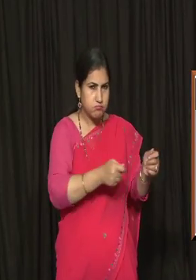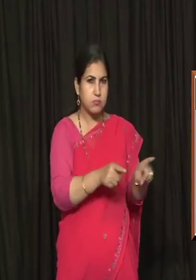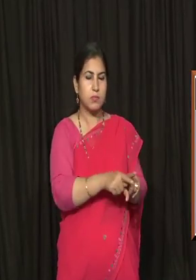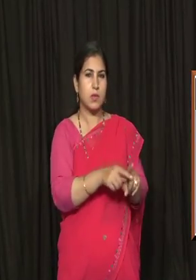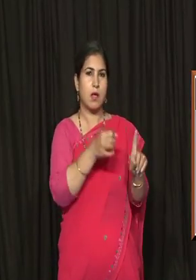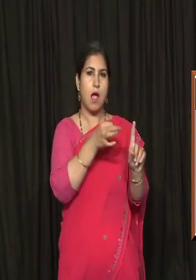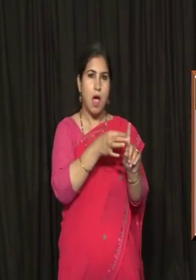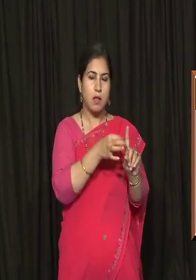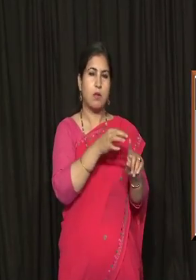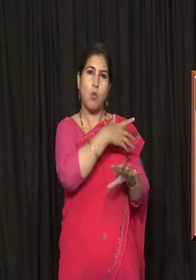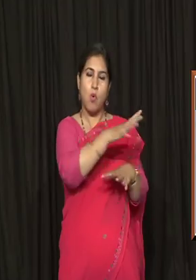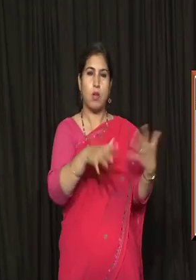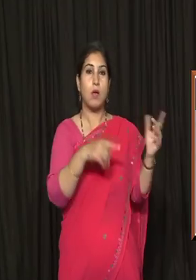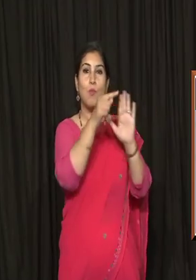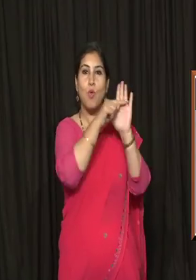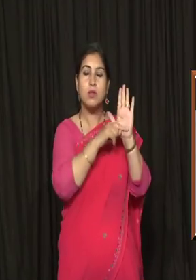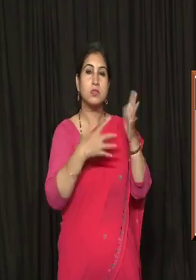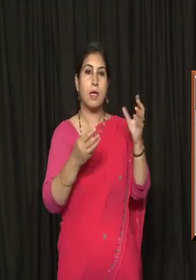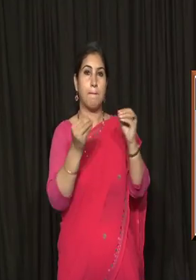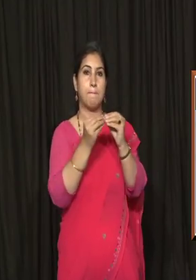to unify Germany.